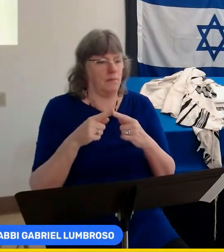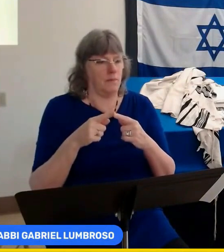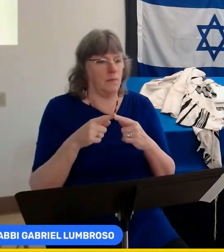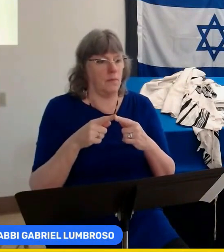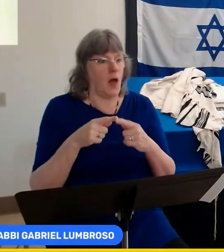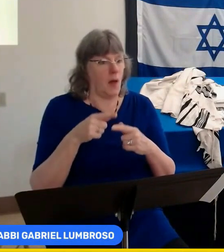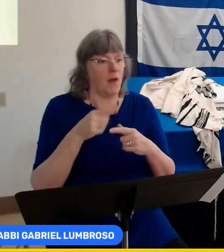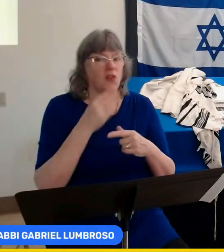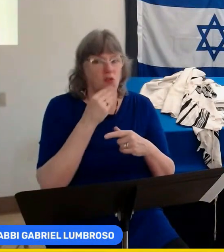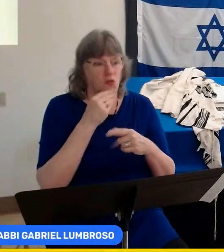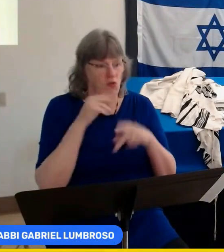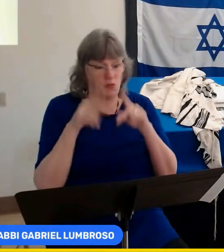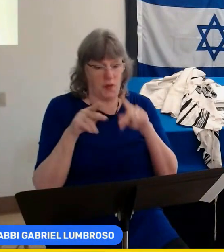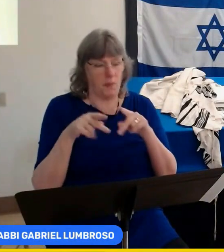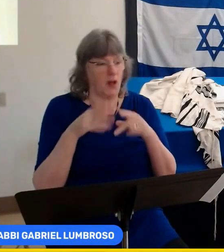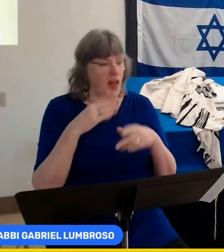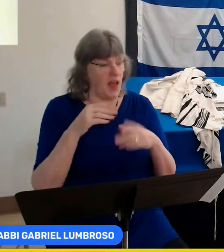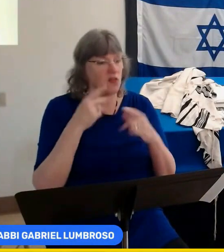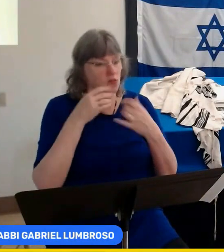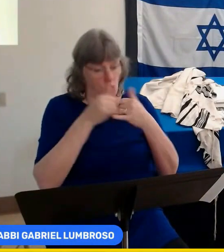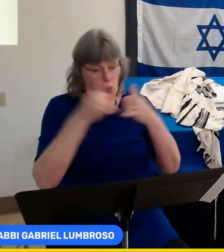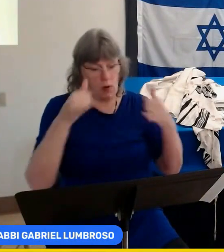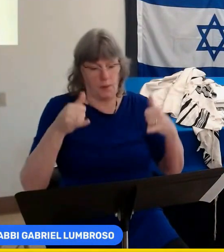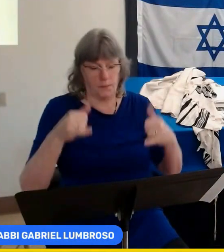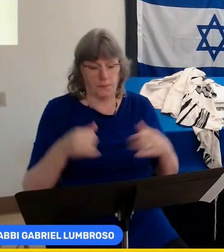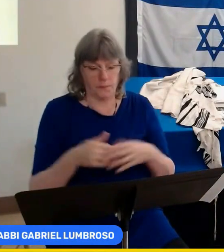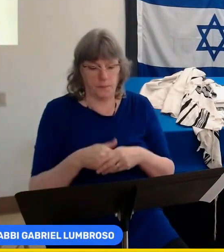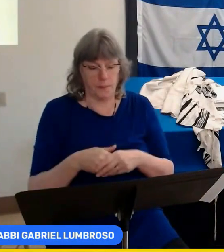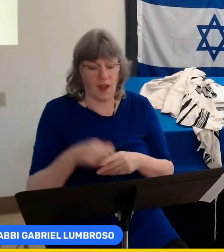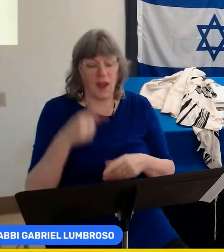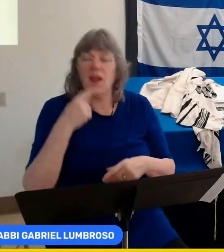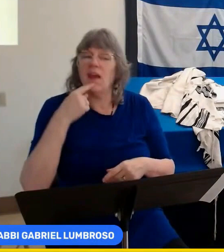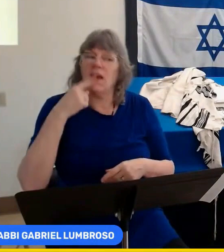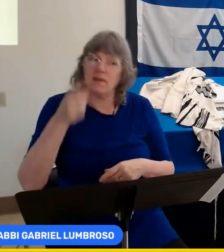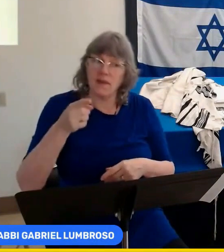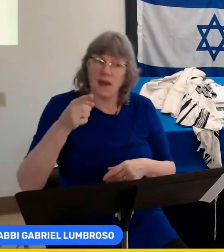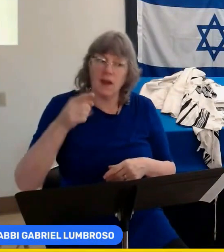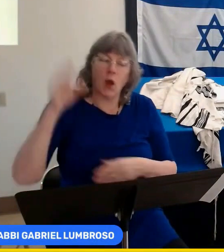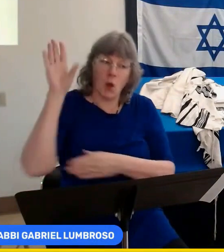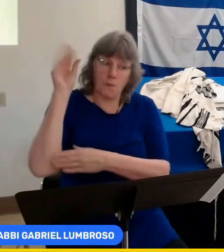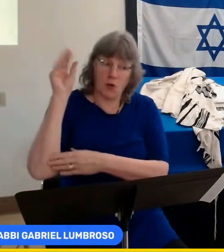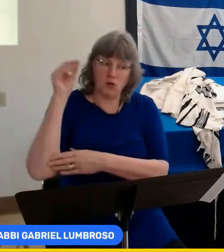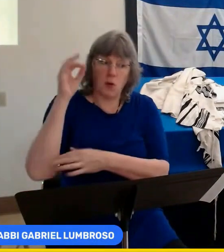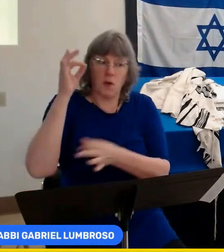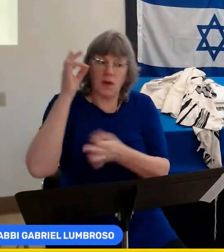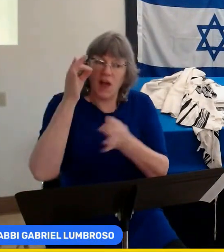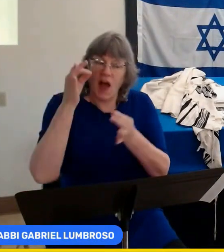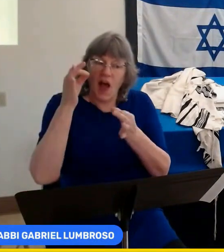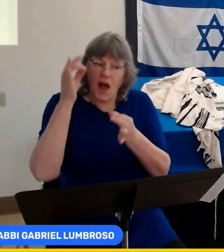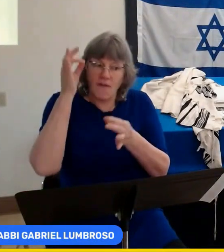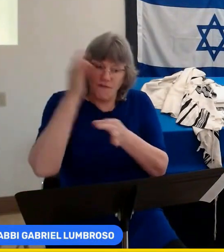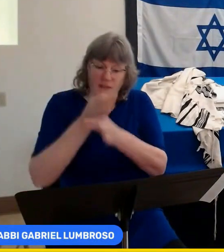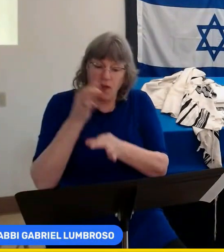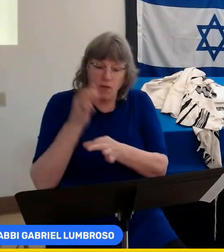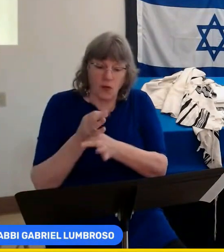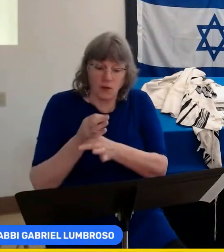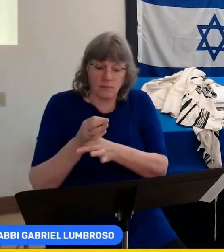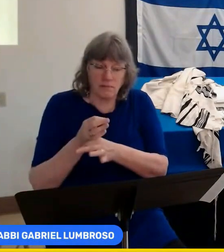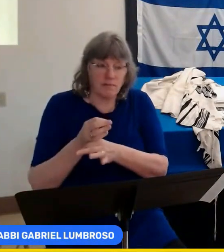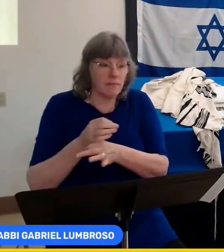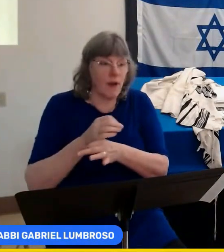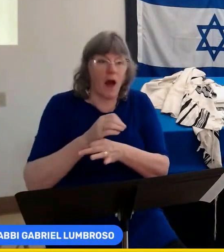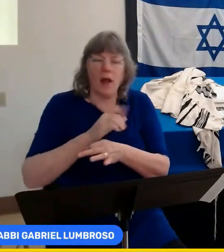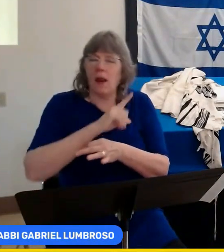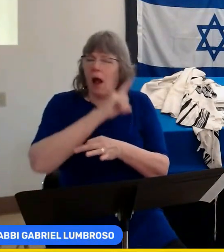And he said that Moshe was faithful in Yonvon's house as the leader of the king,